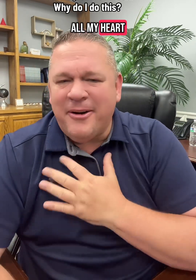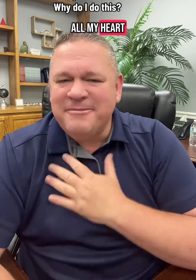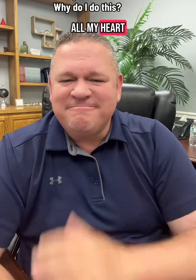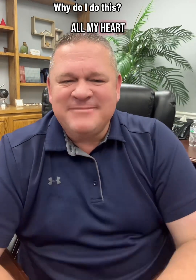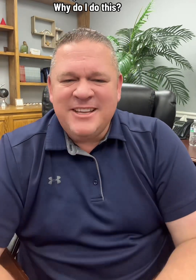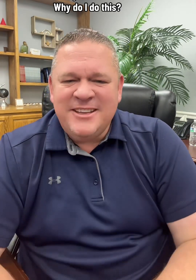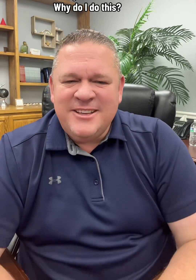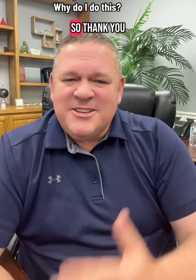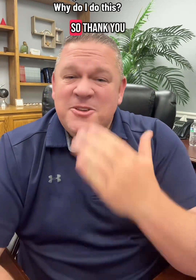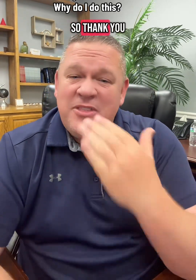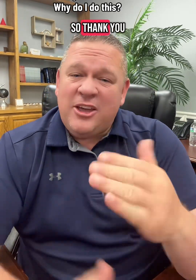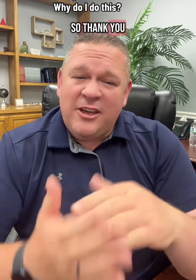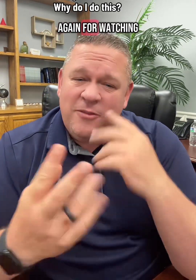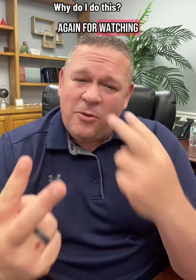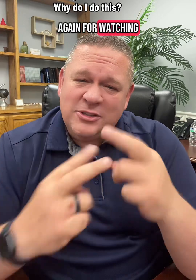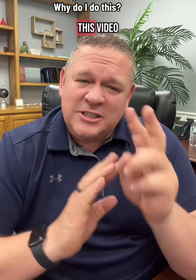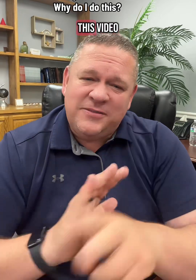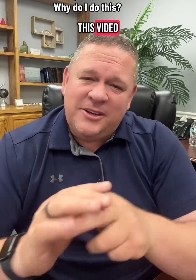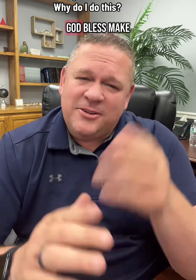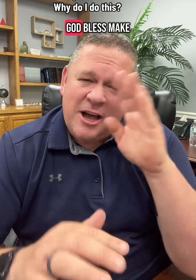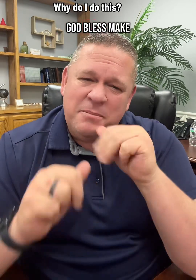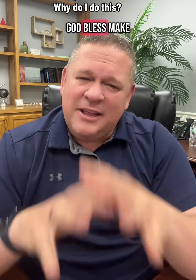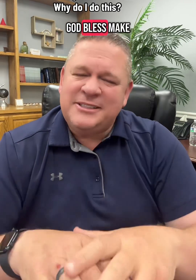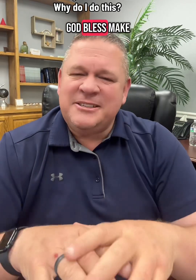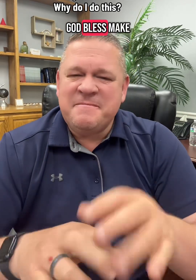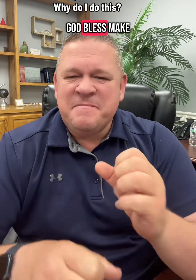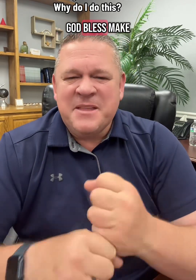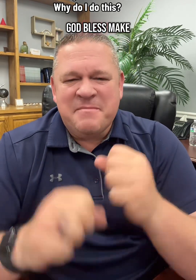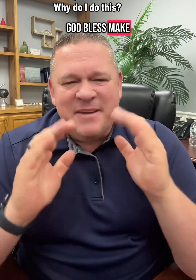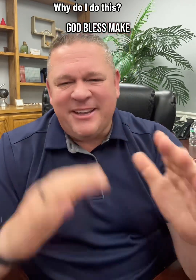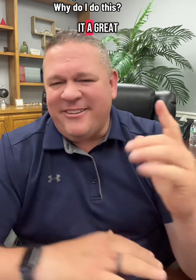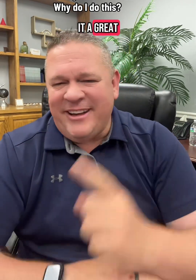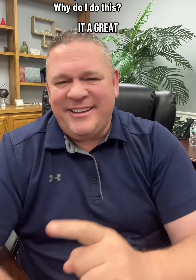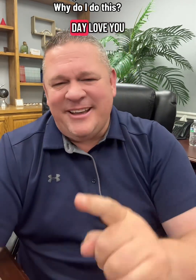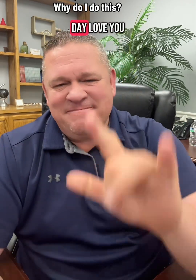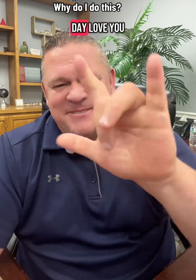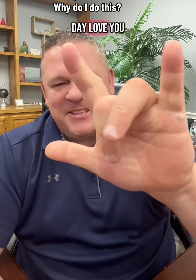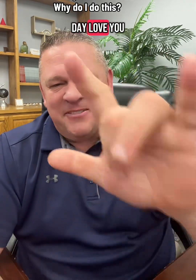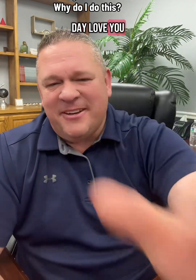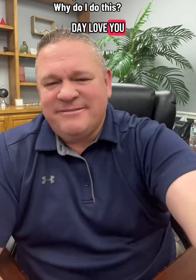So thank you again for watching this video. God bless. Make it a great day. Love y'all.